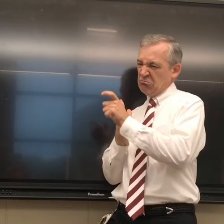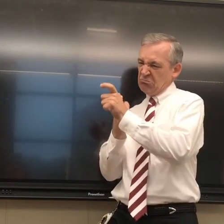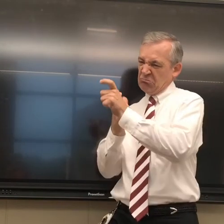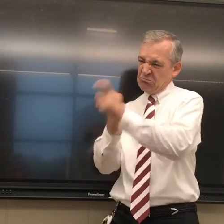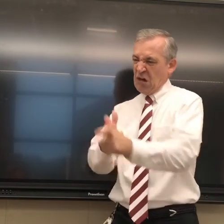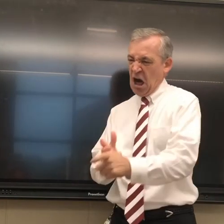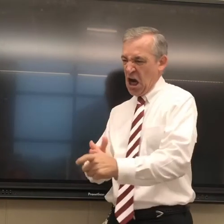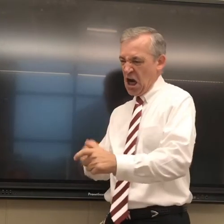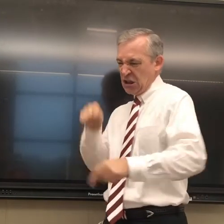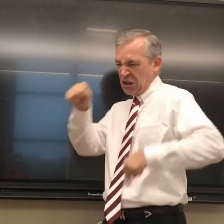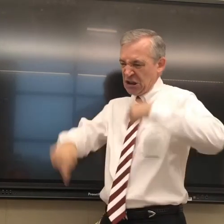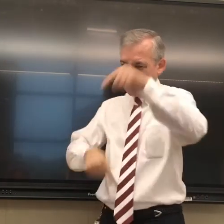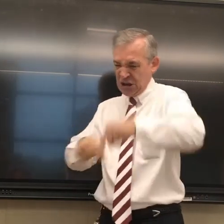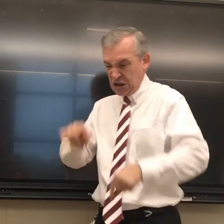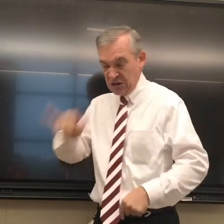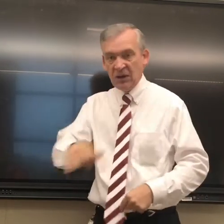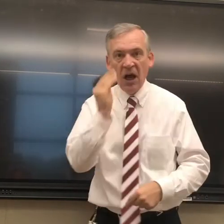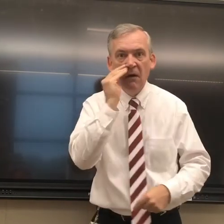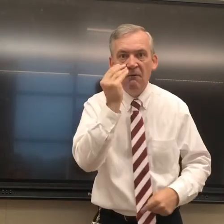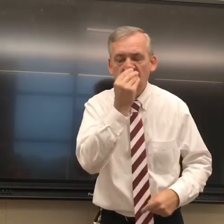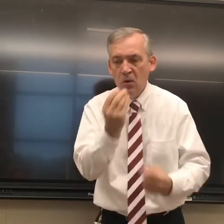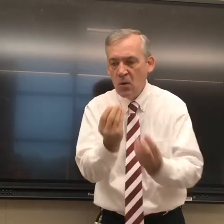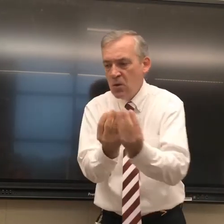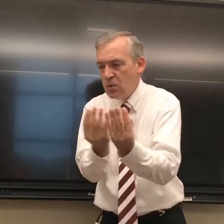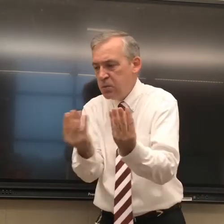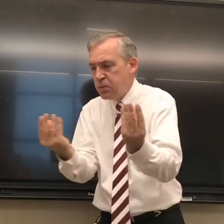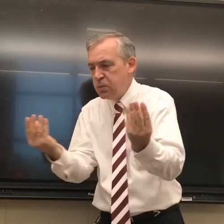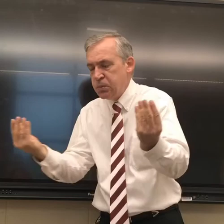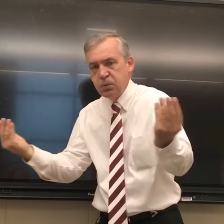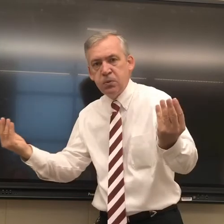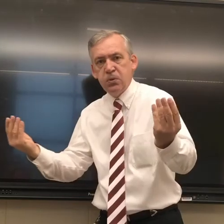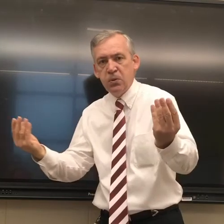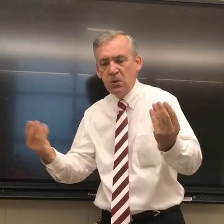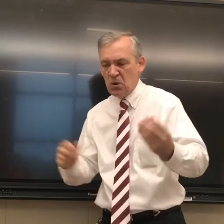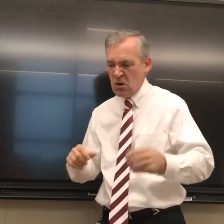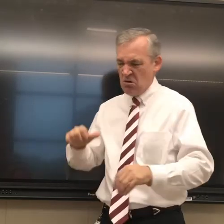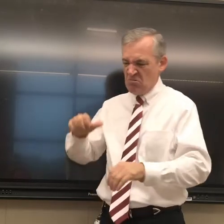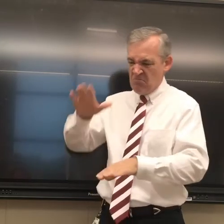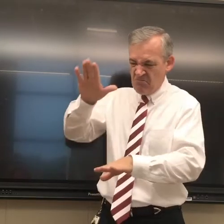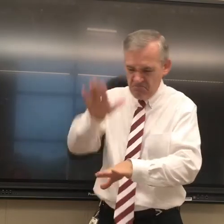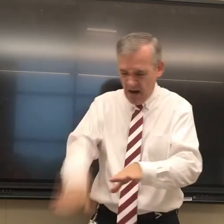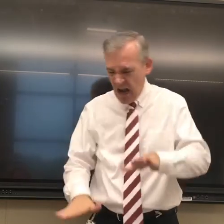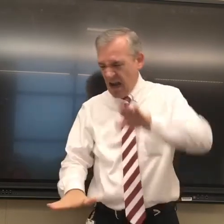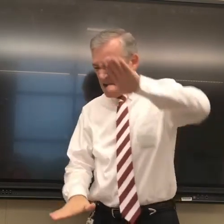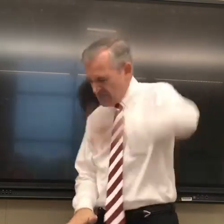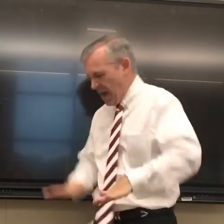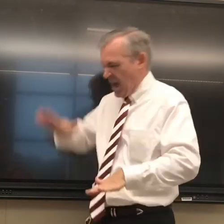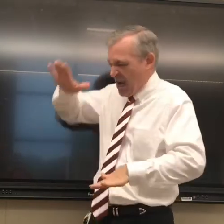madly, trampling and pulling and destroying the perfect yellow